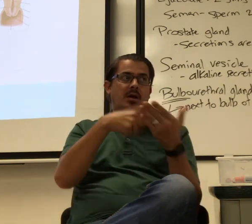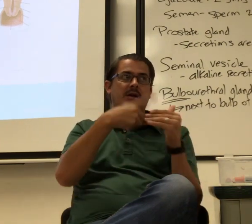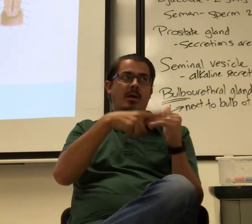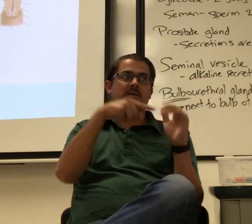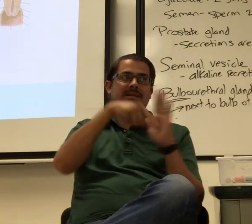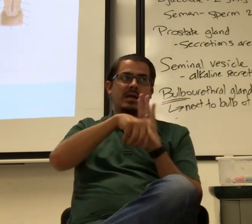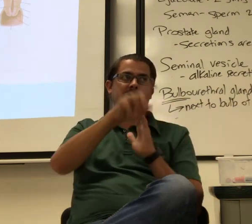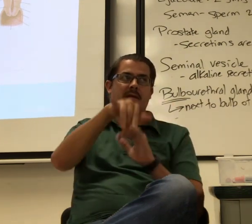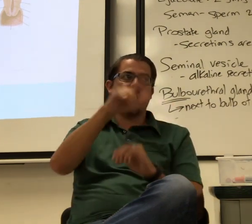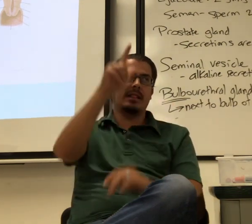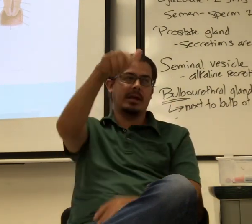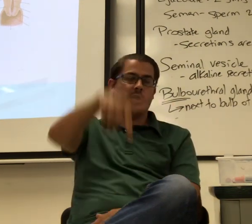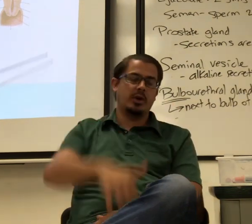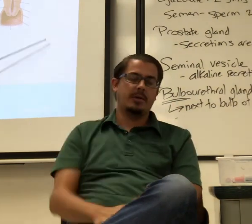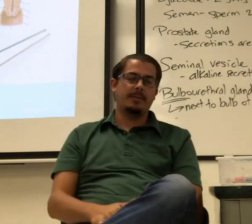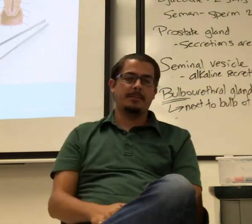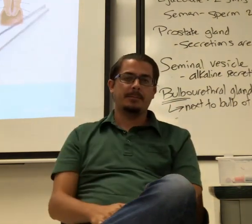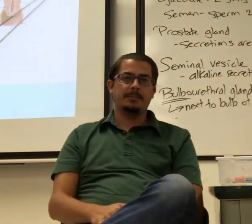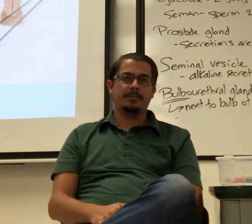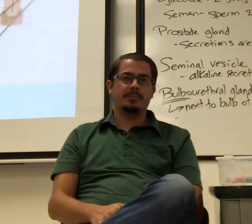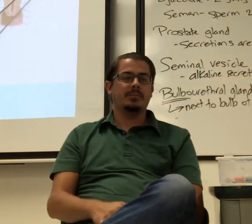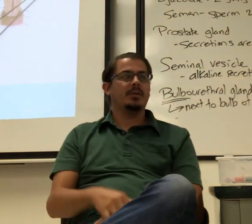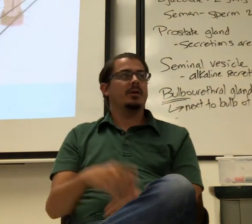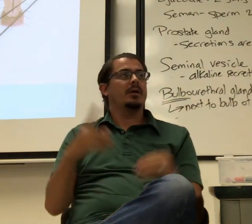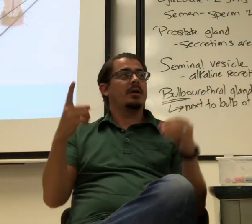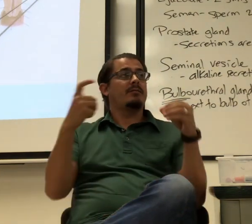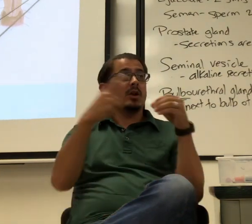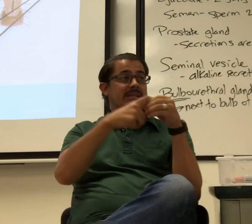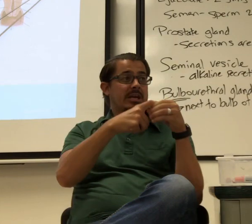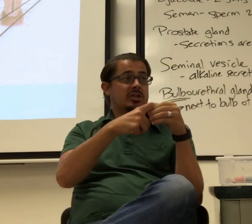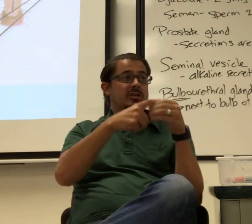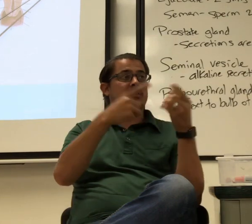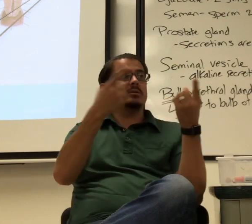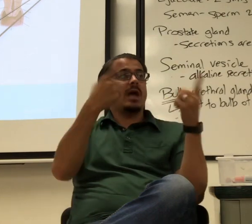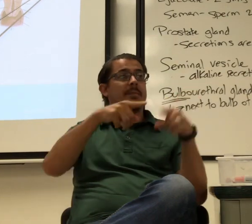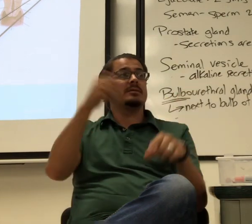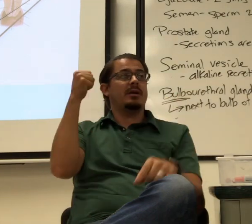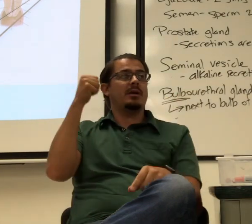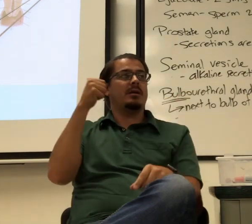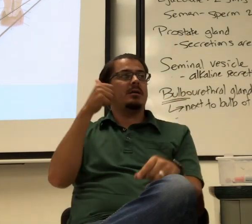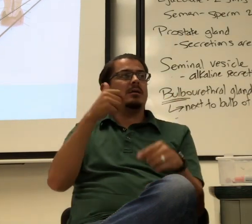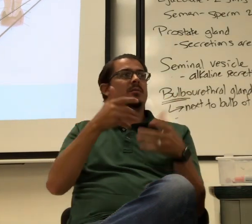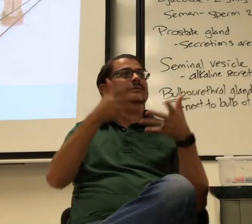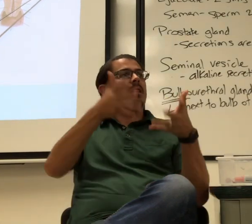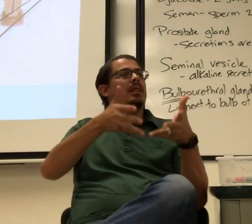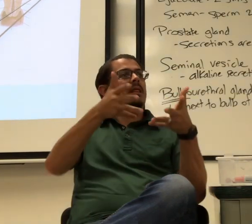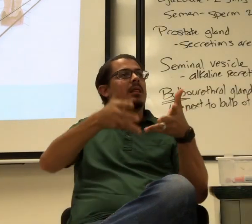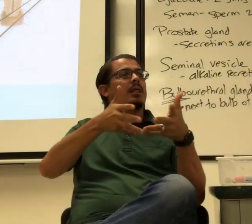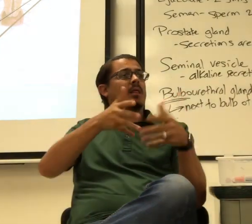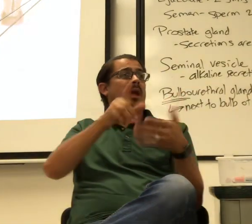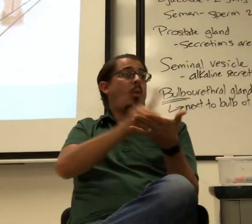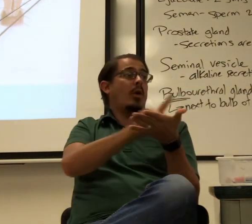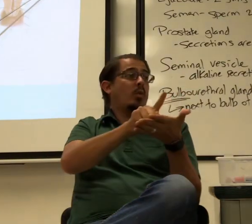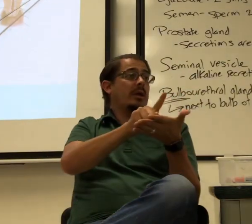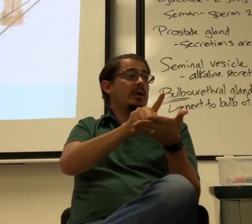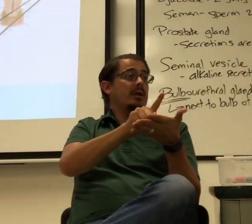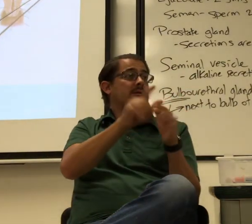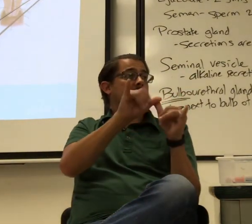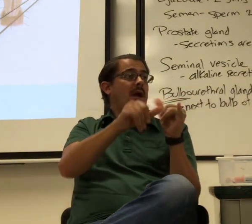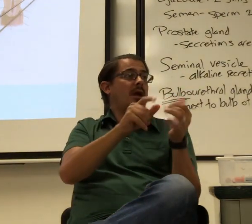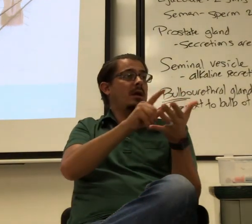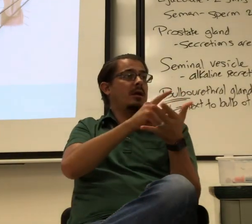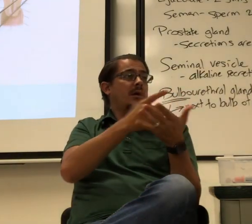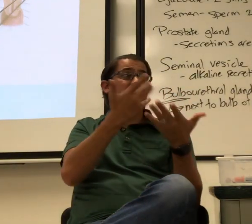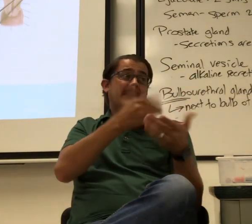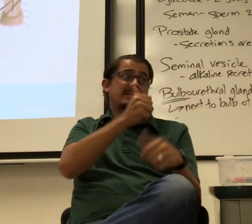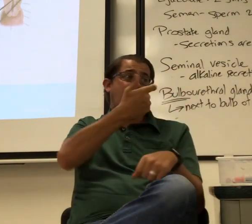that later. It occurs here, but the fertilized egg will remain here for about a week, okay,